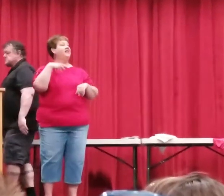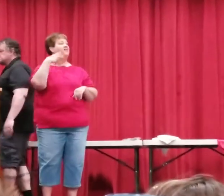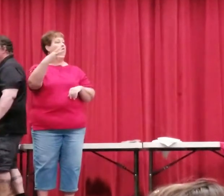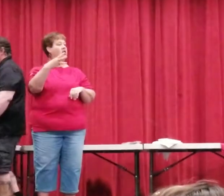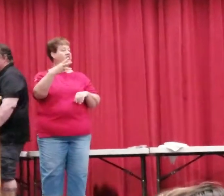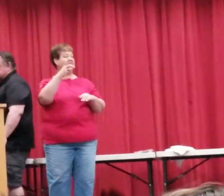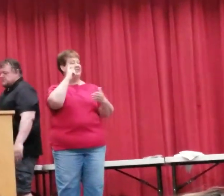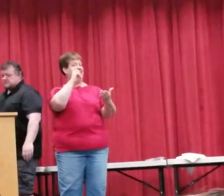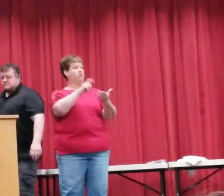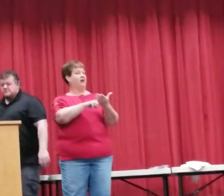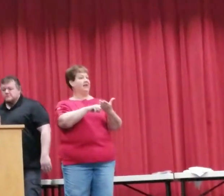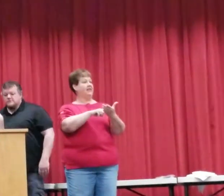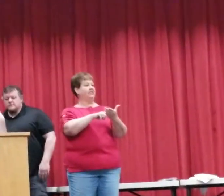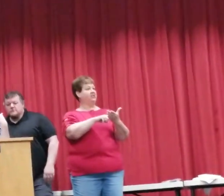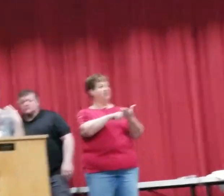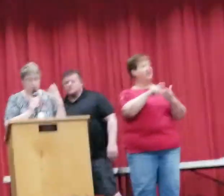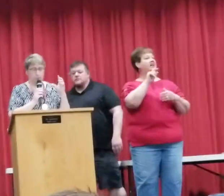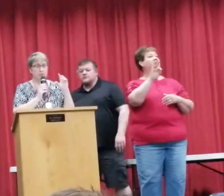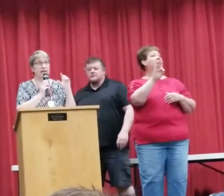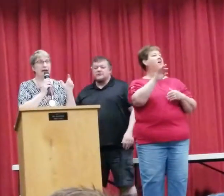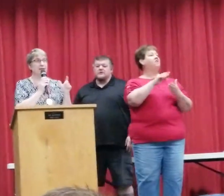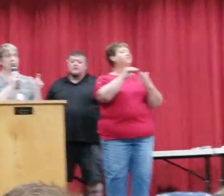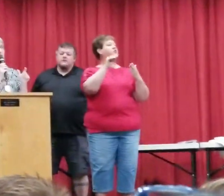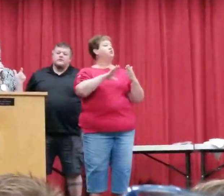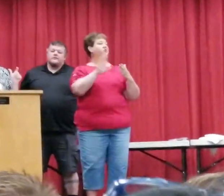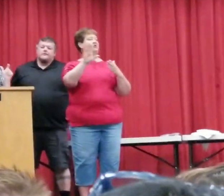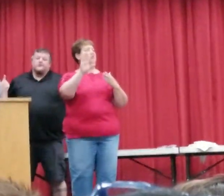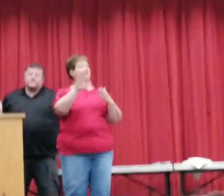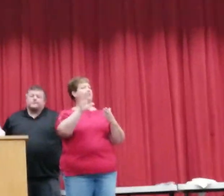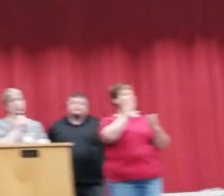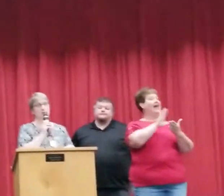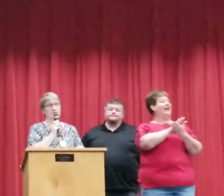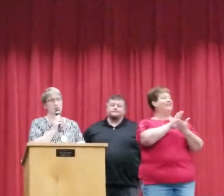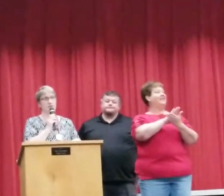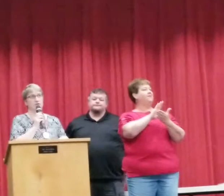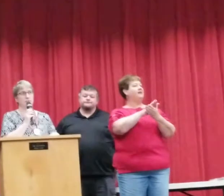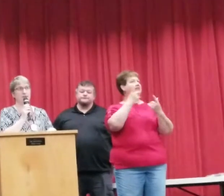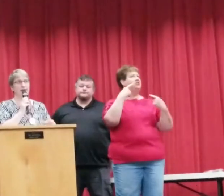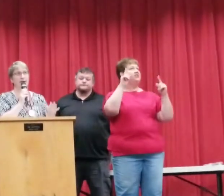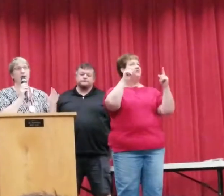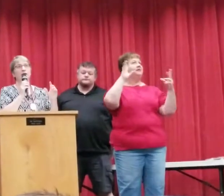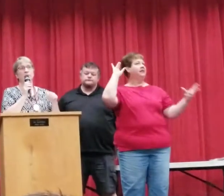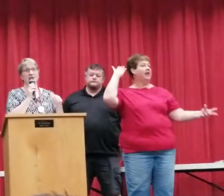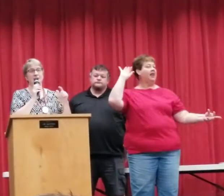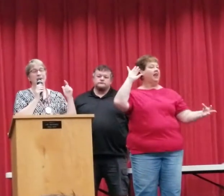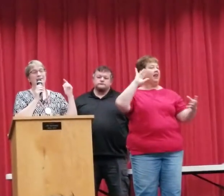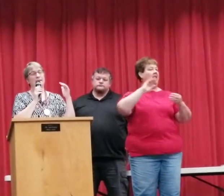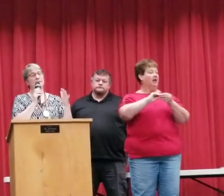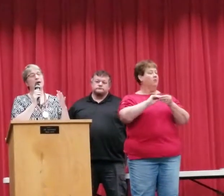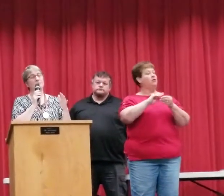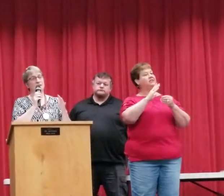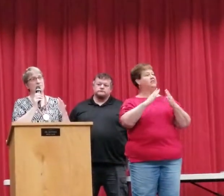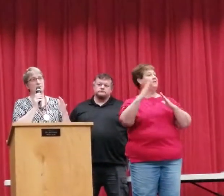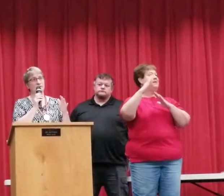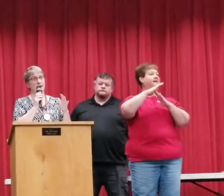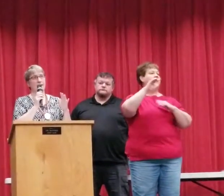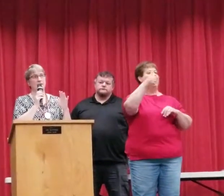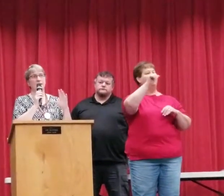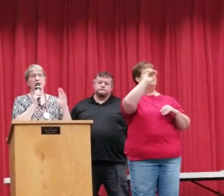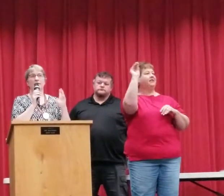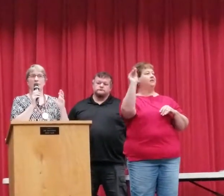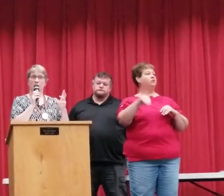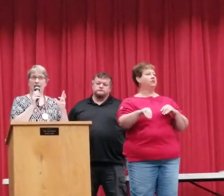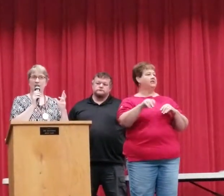Washington in recognition of students whose academic achievement through their cumulative GPA puts them in the top